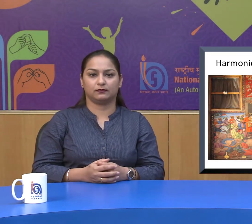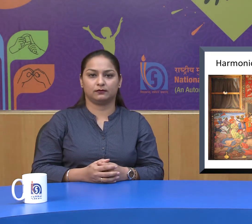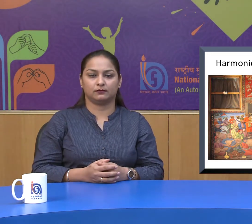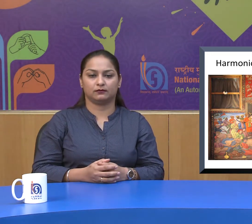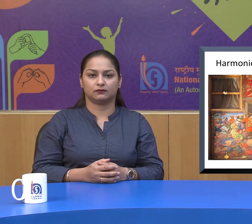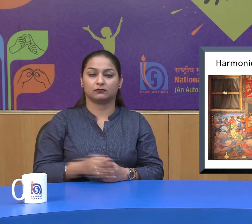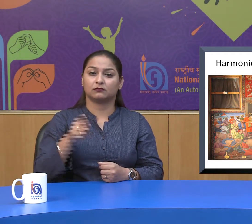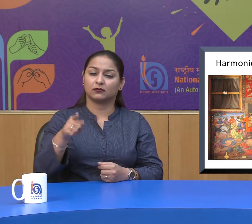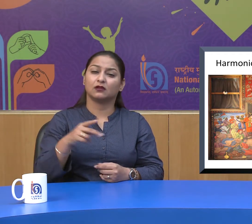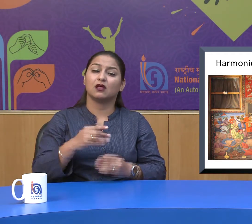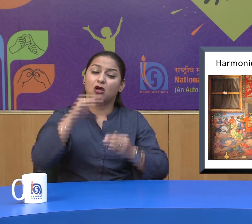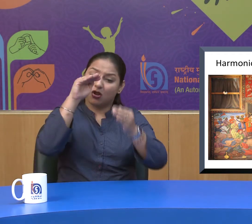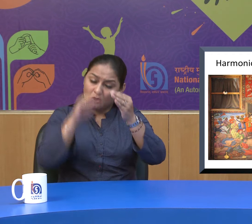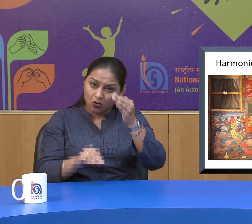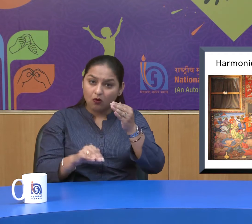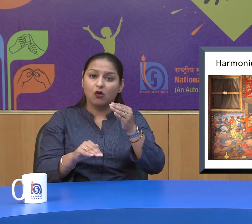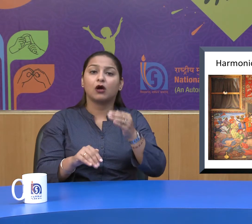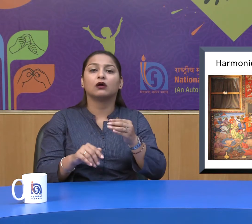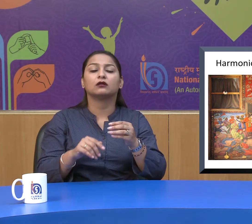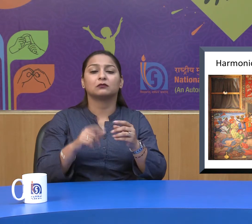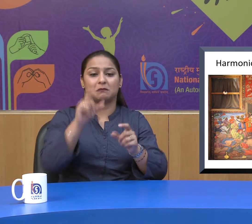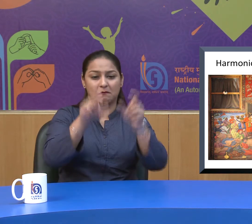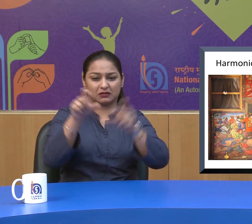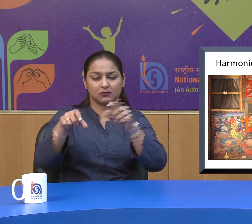than with the lower classes of their own community.